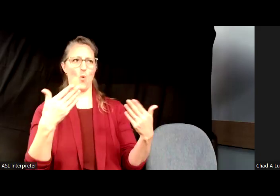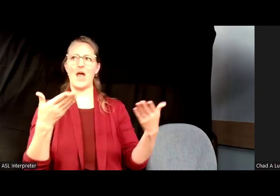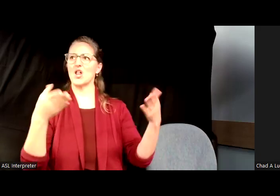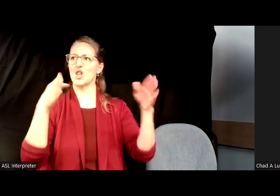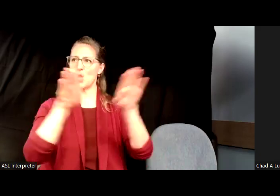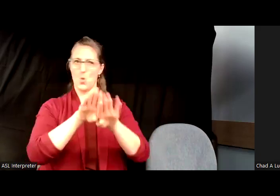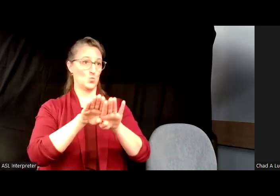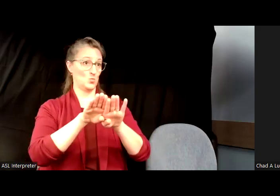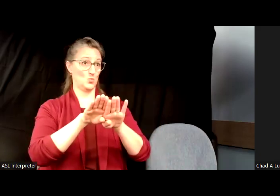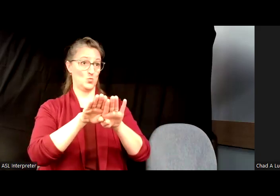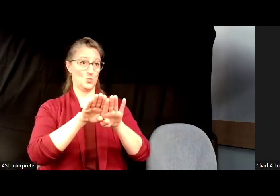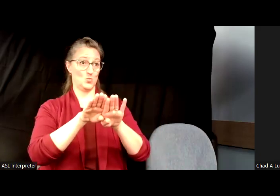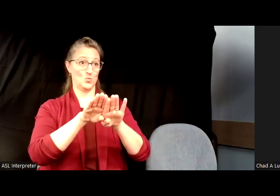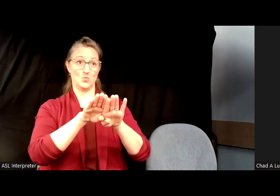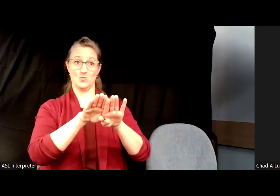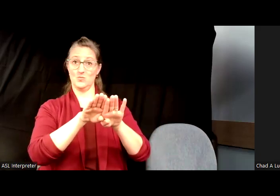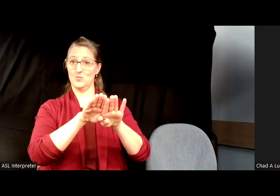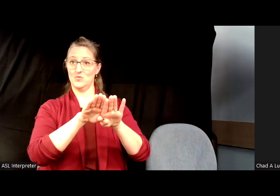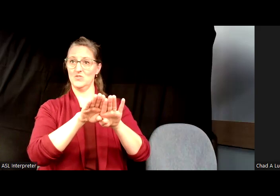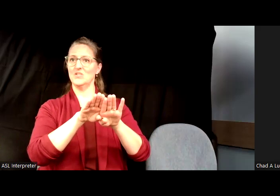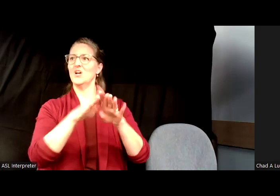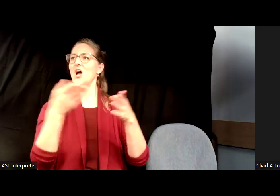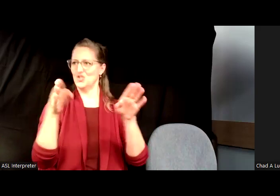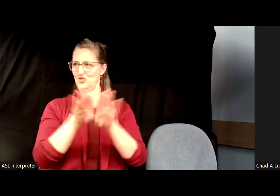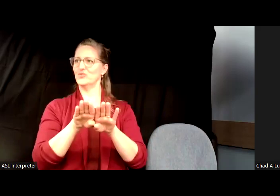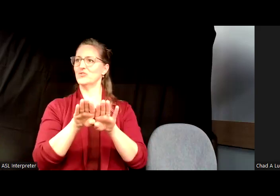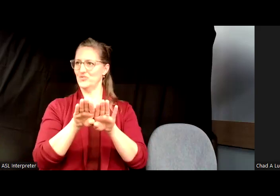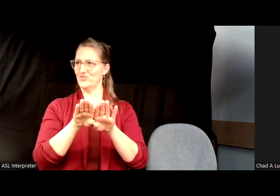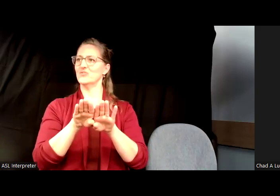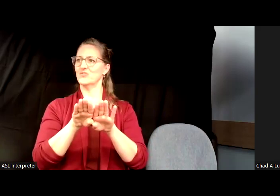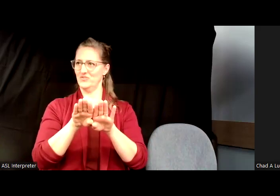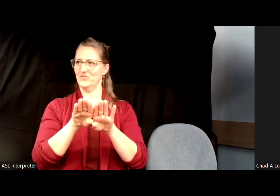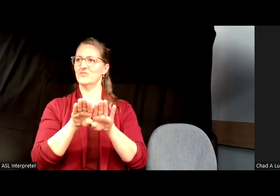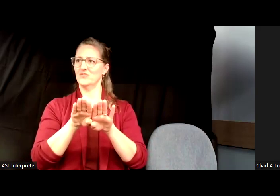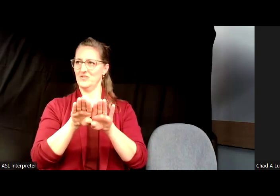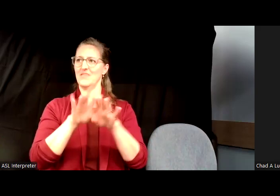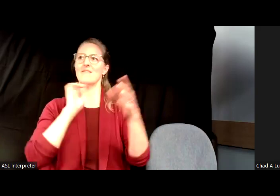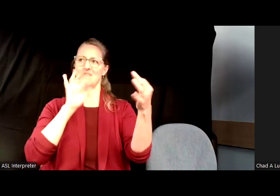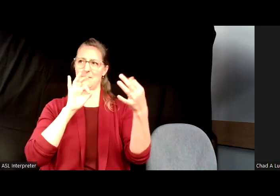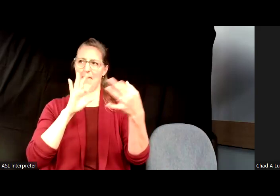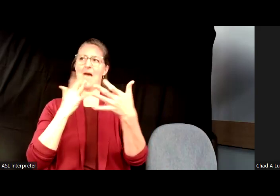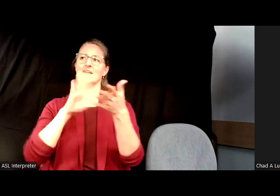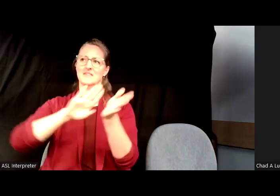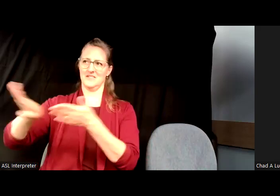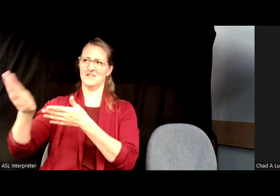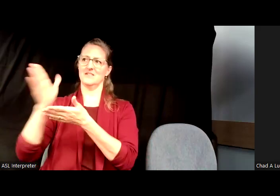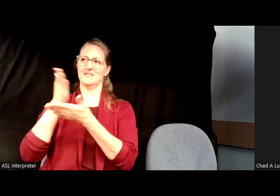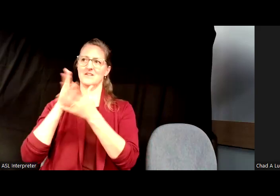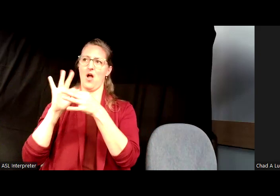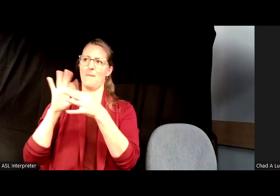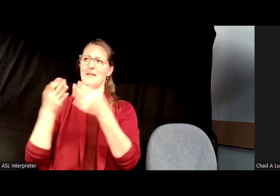and close. Adjourn. We're gonna adjourn. Close public comment. The feedback